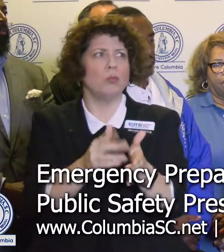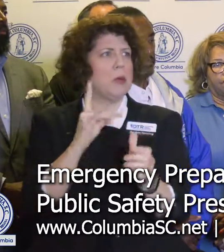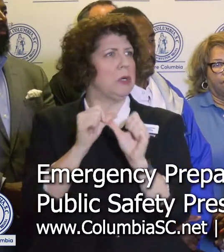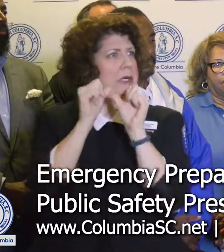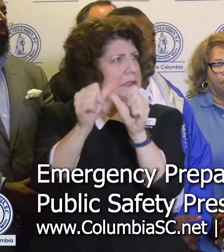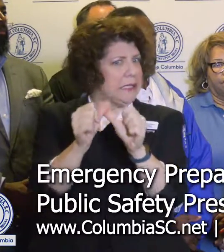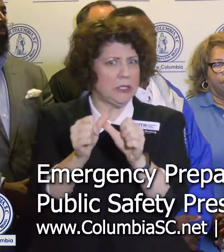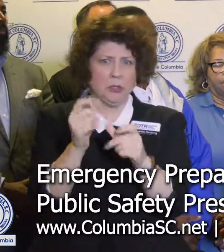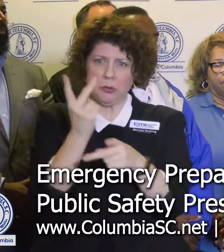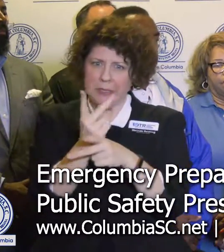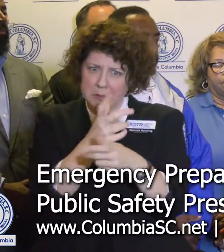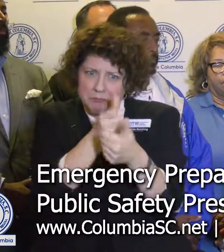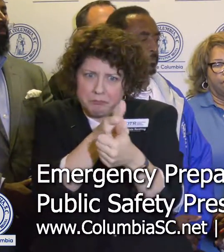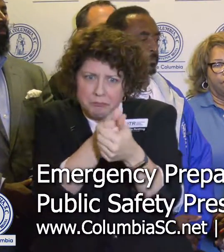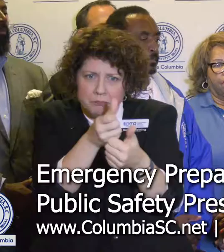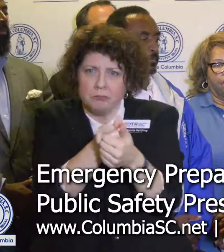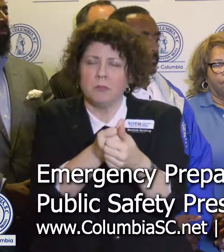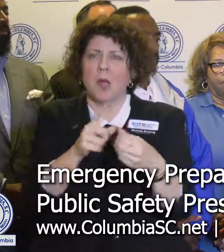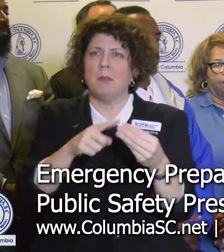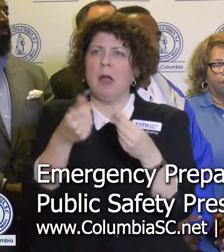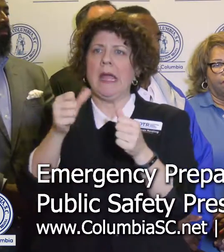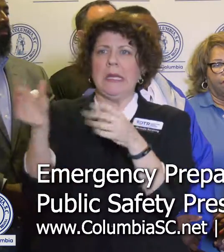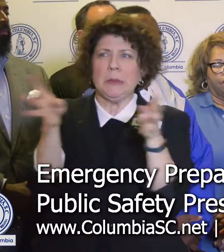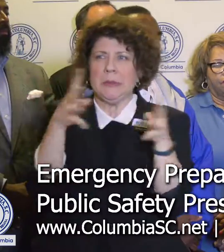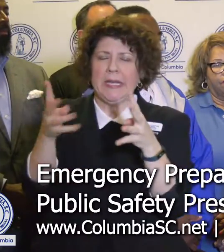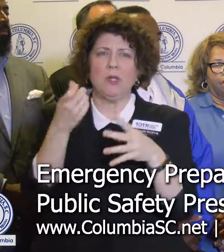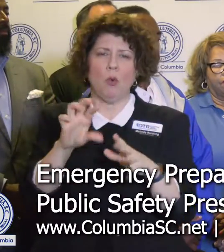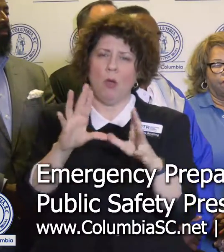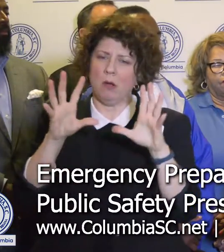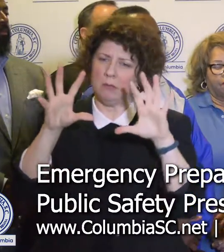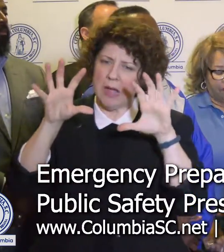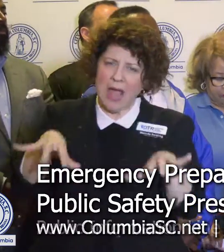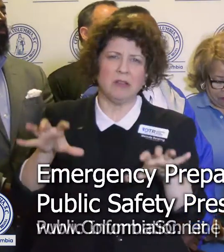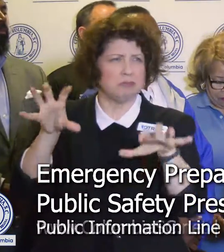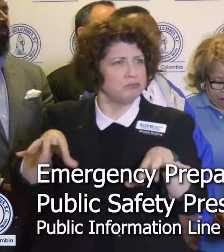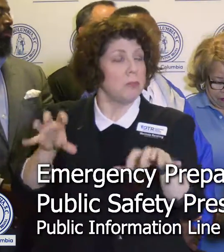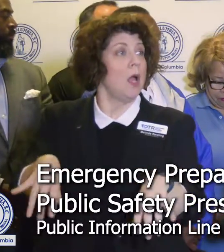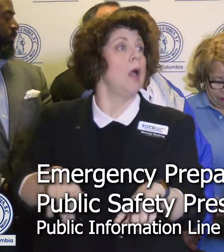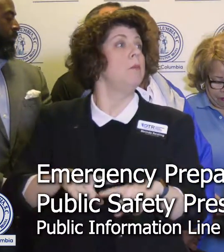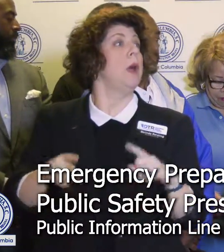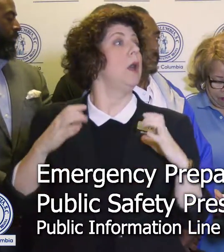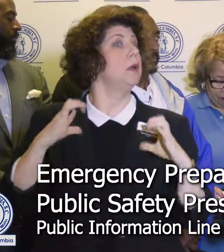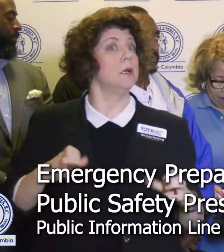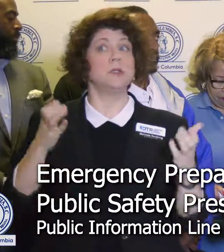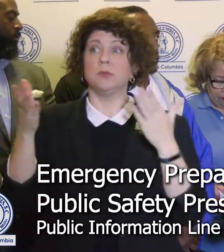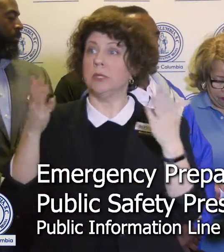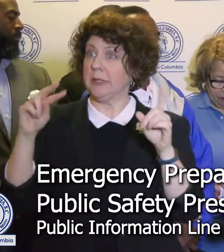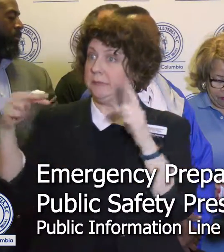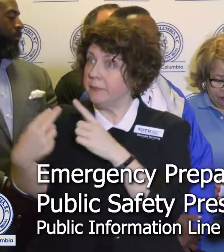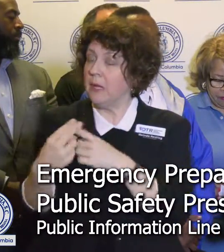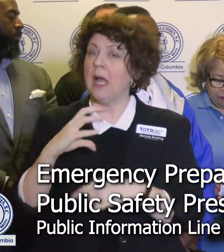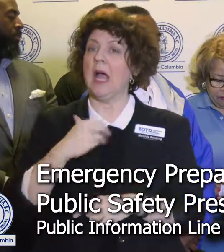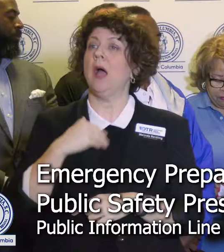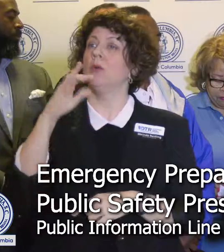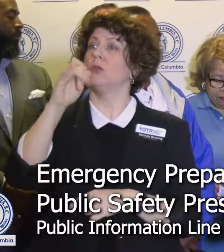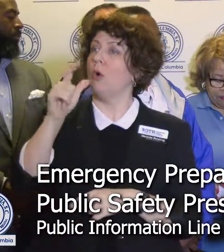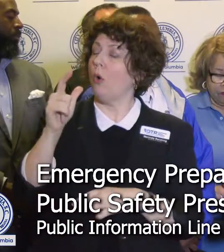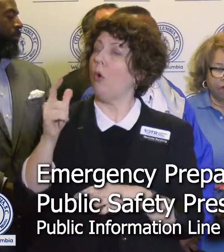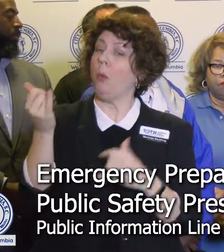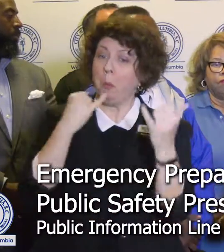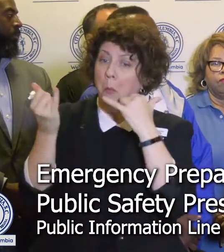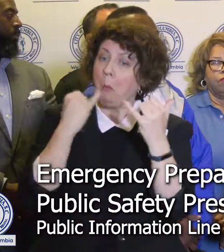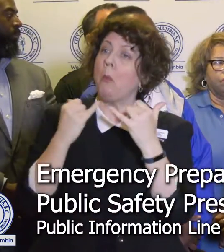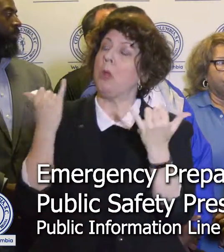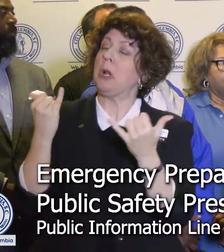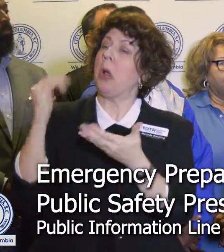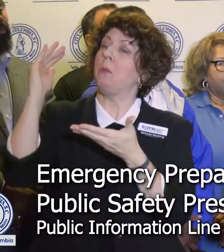of concern about high winds and any heavy precipitation. From a customer care perspective, our call volume is relatively